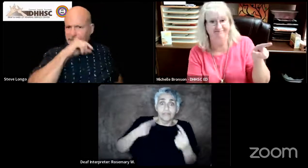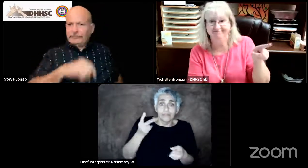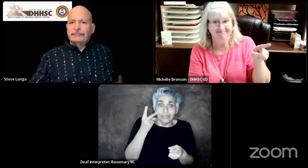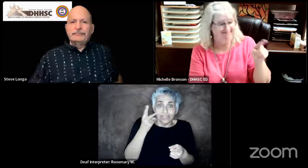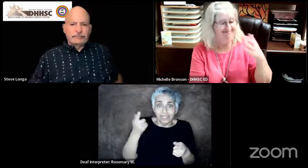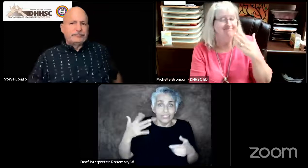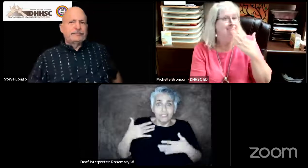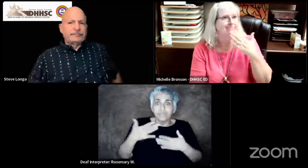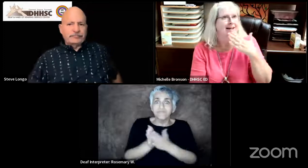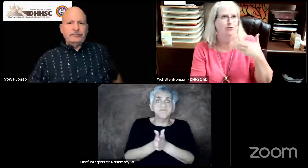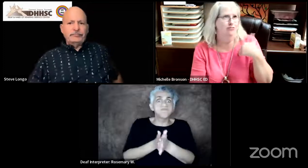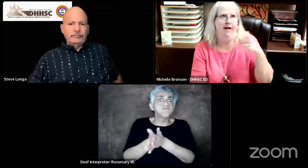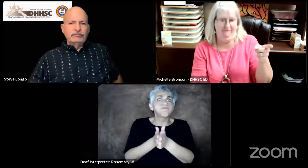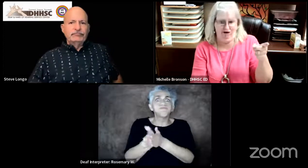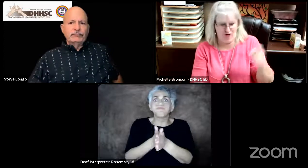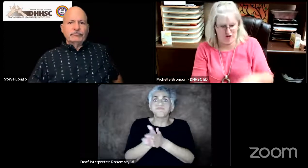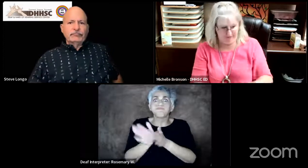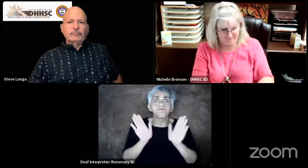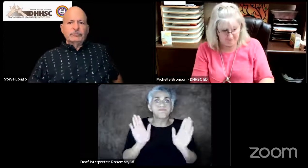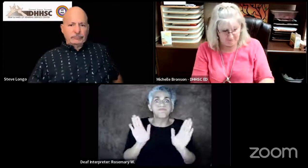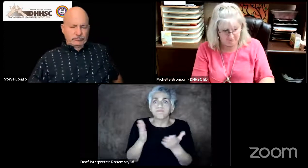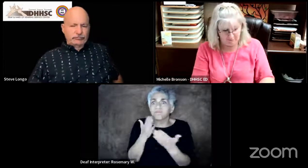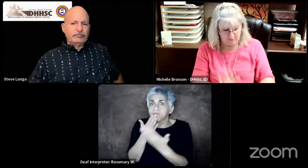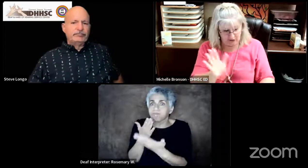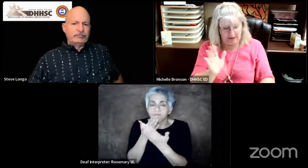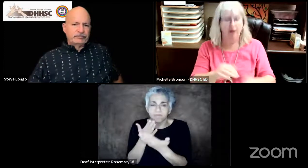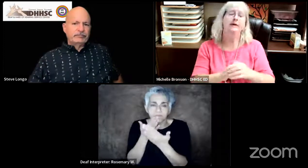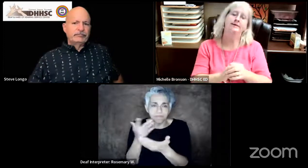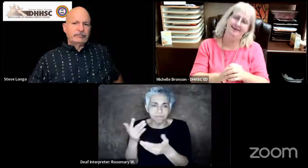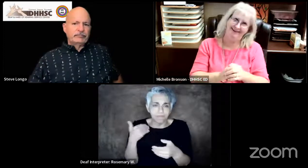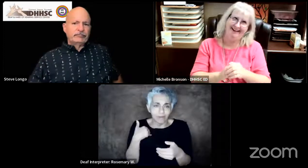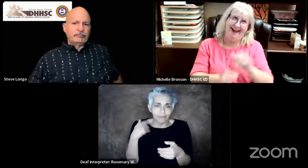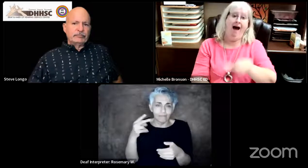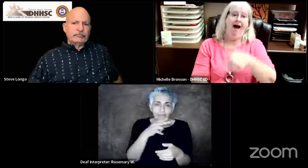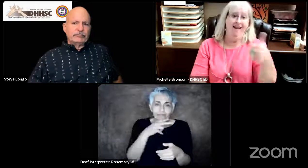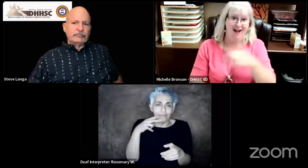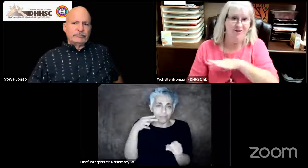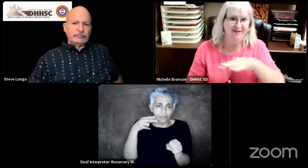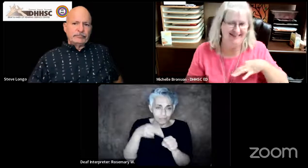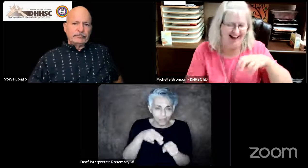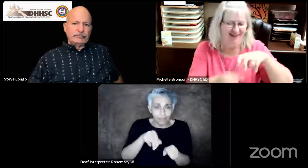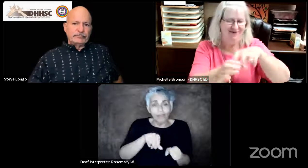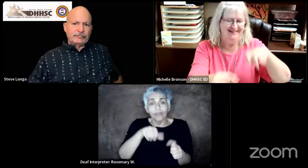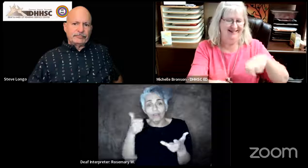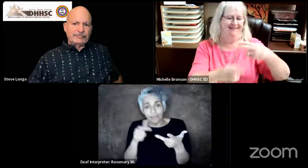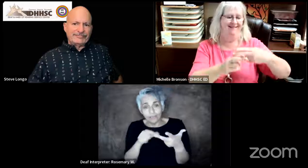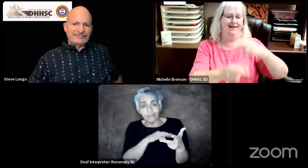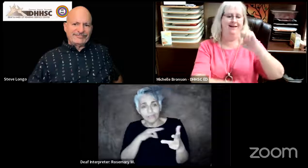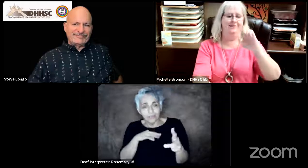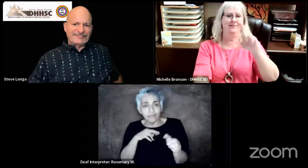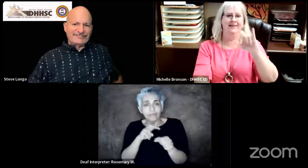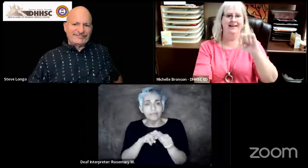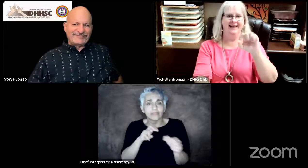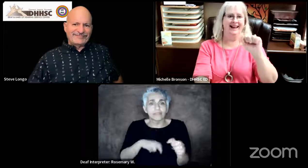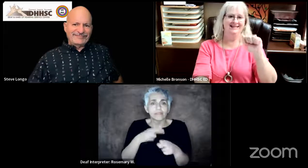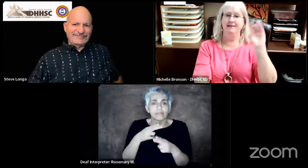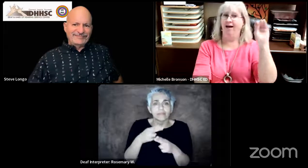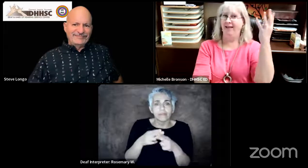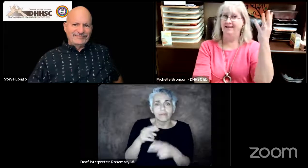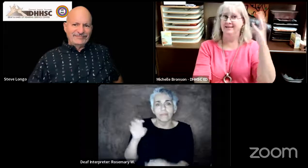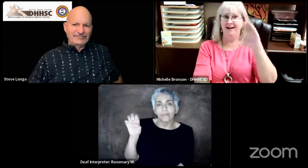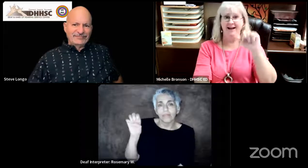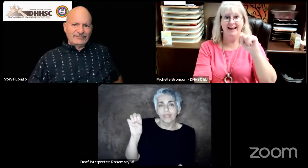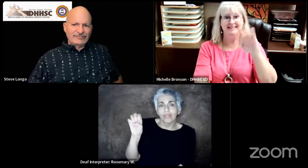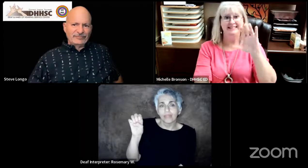seen on staff. We're exceptionally impressed with her and very grateful to have her. As another staffing update,